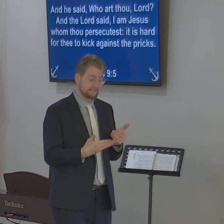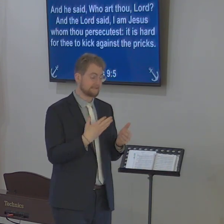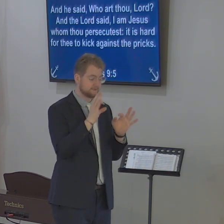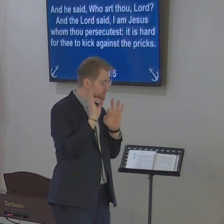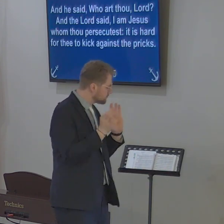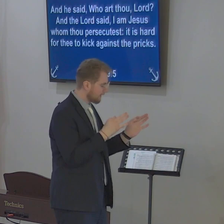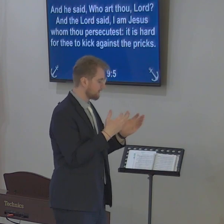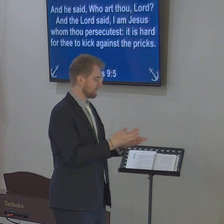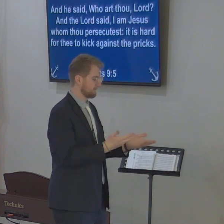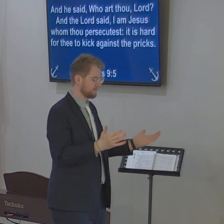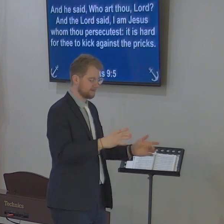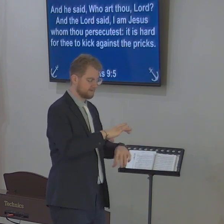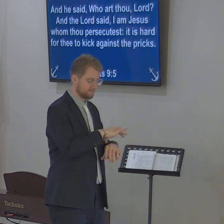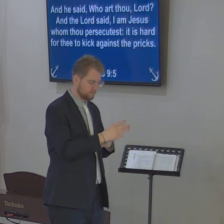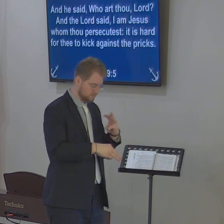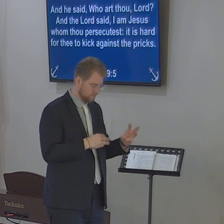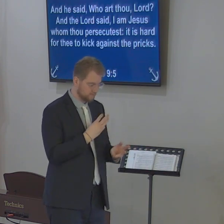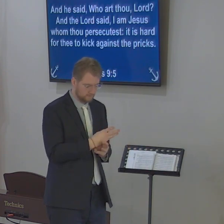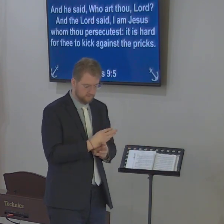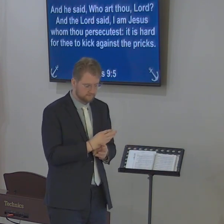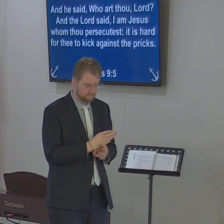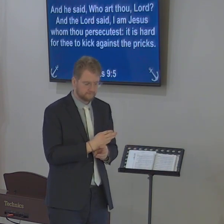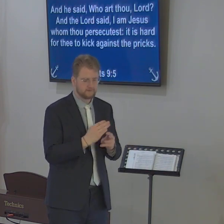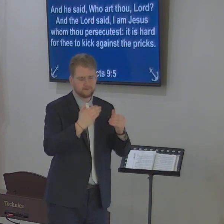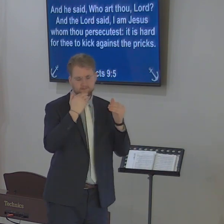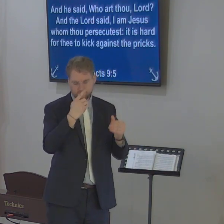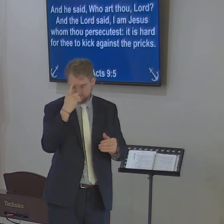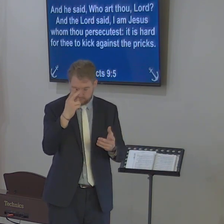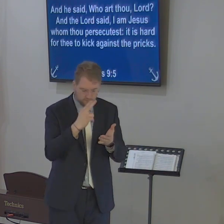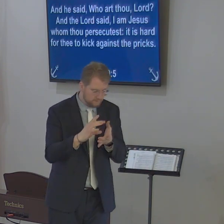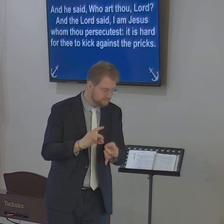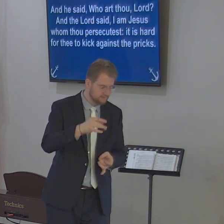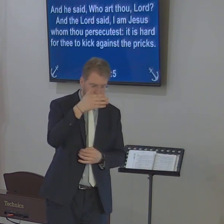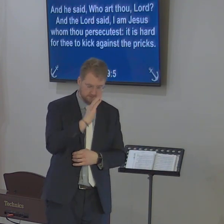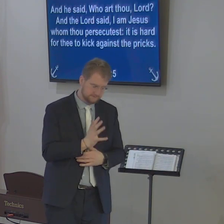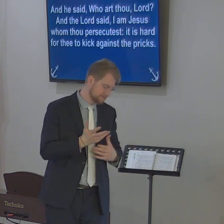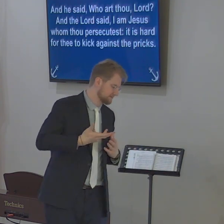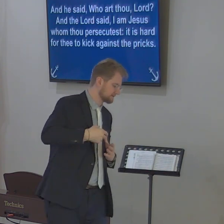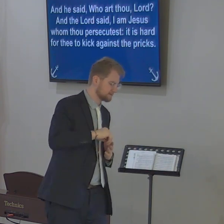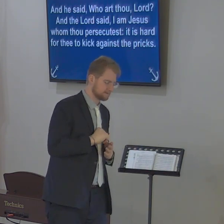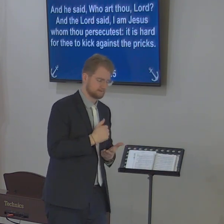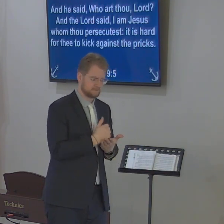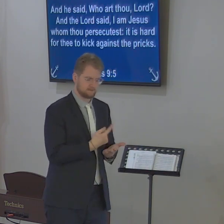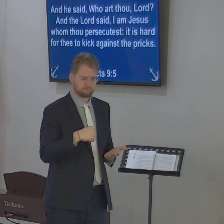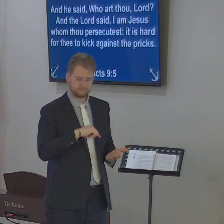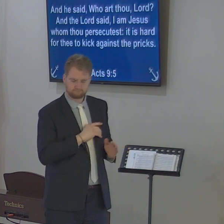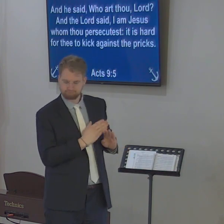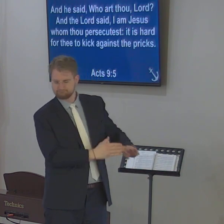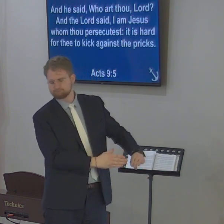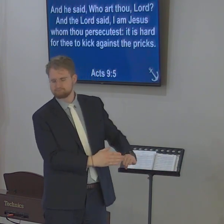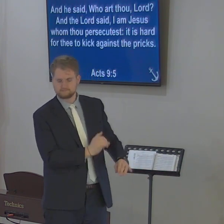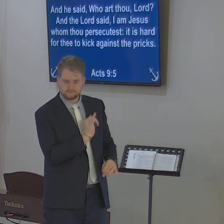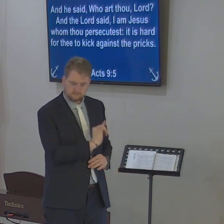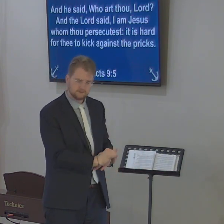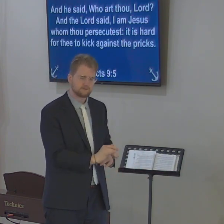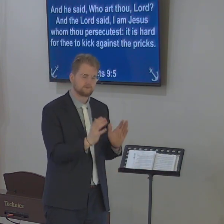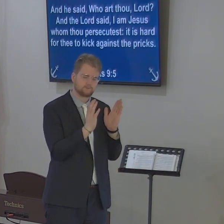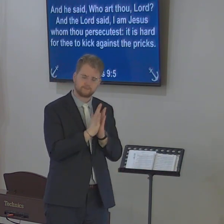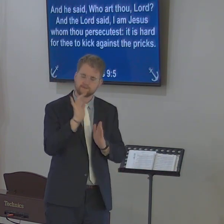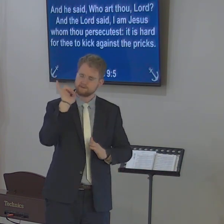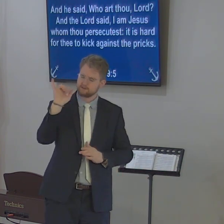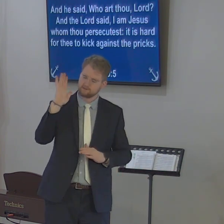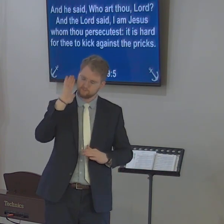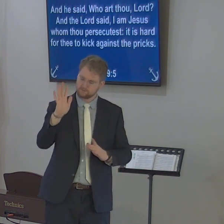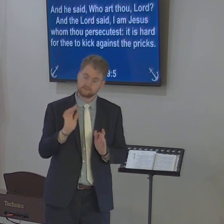snare us. They'll get us, God. But I'm thankful for the Holy Spirit of God that's within us. And I pray this morning that that would be evidenced as you would prick our hearts